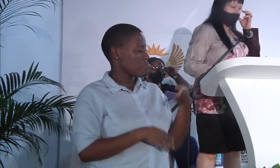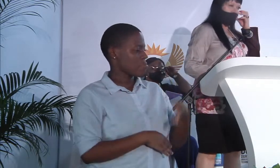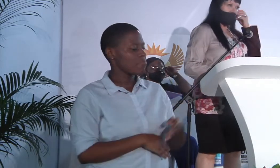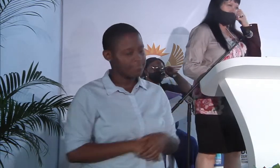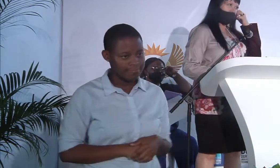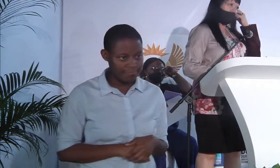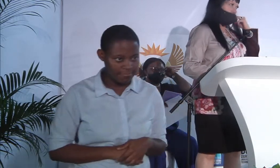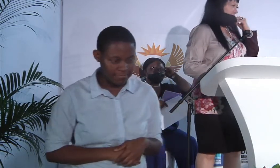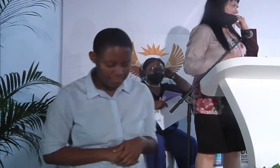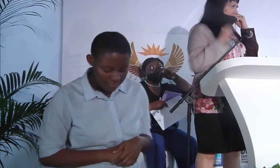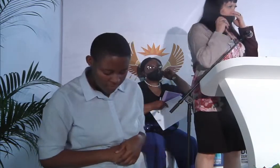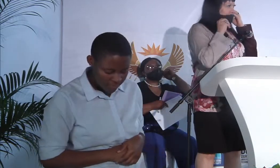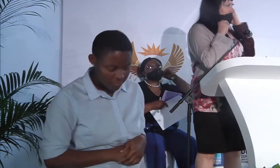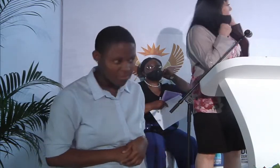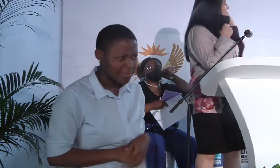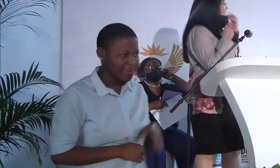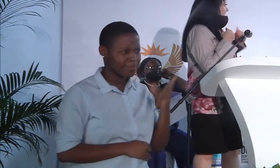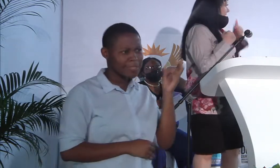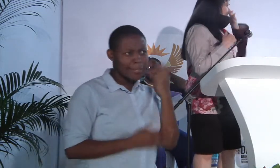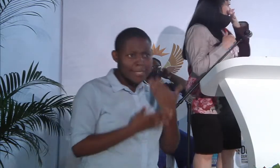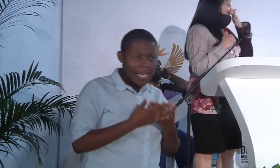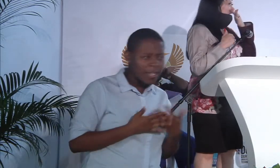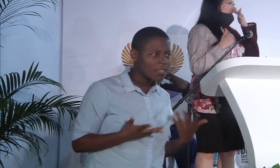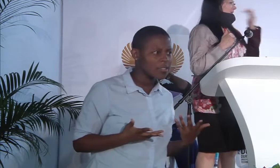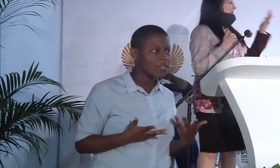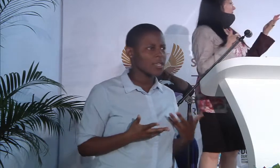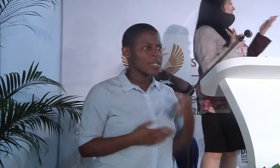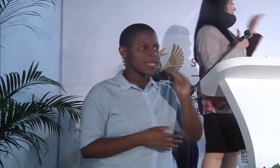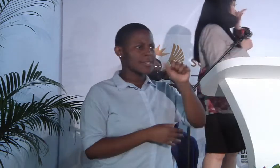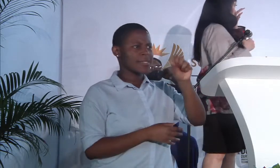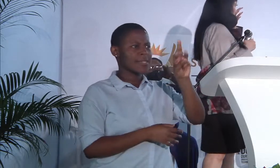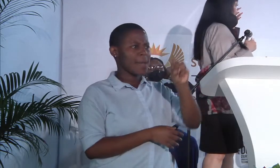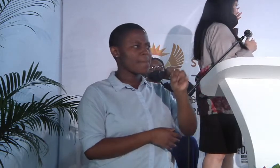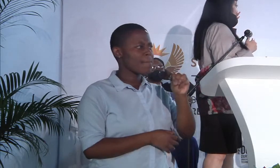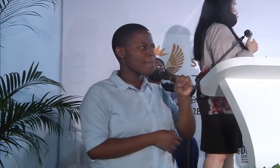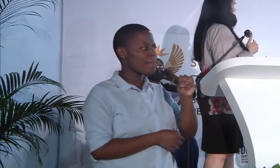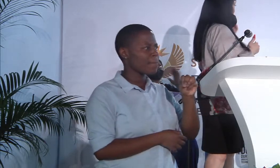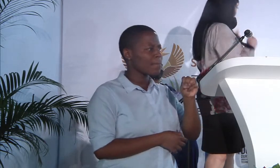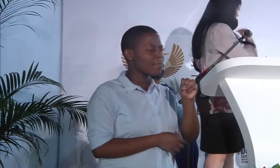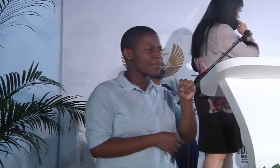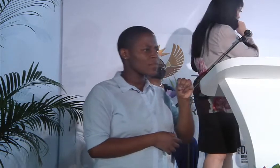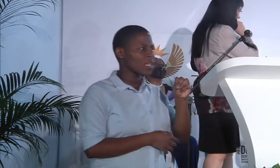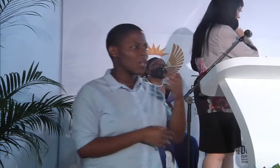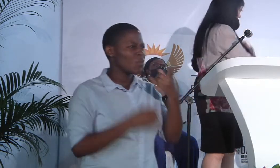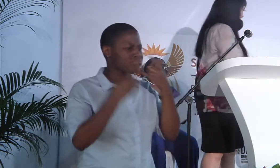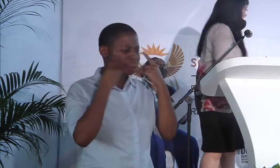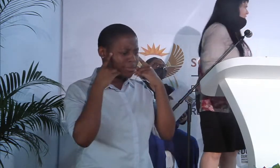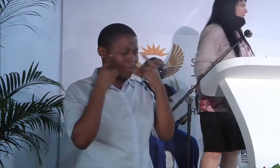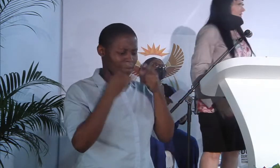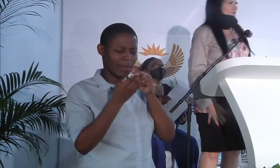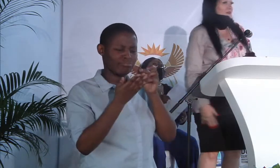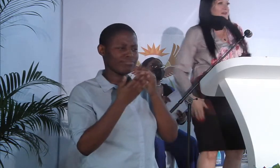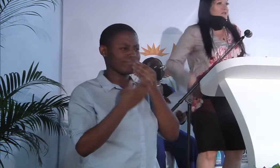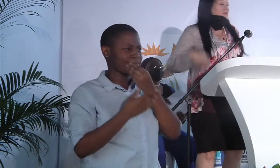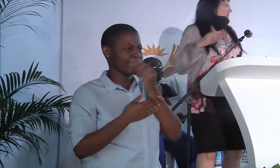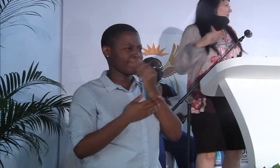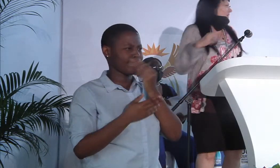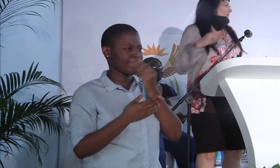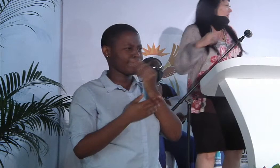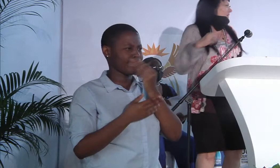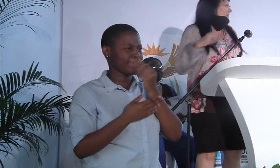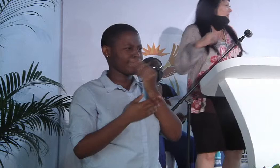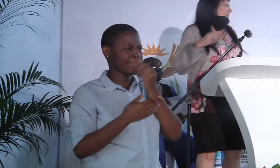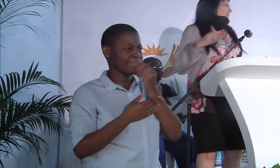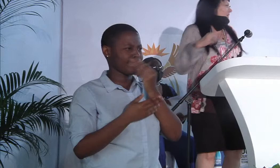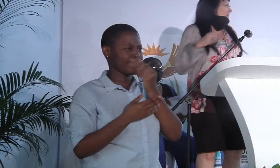SANPUD, I don't know if you can hear me. SANPUD, I must have got lipstick all smeared all over my face. I mean, the joys of